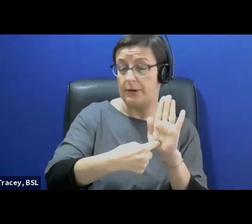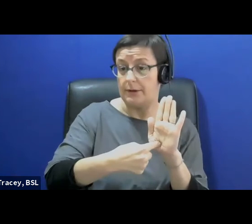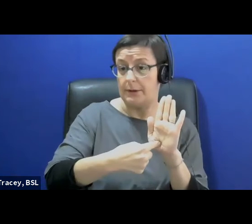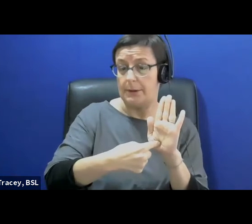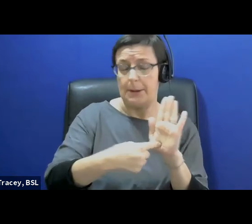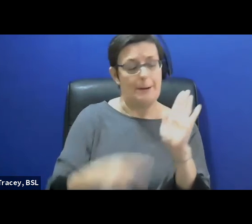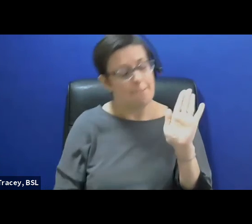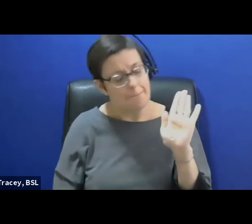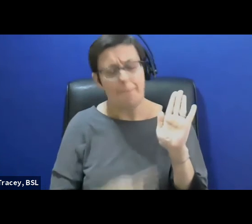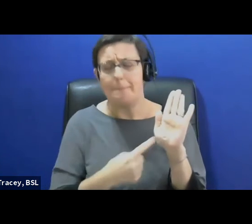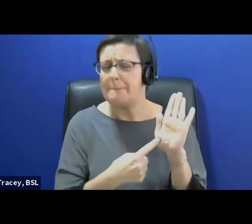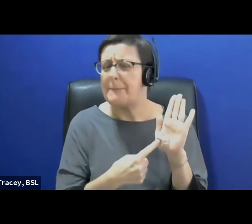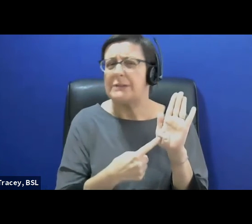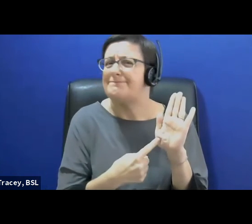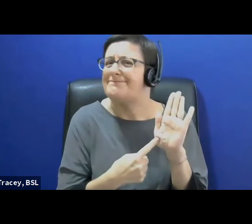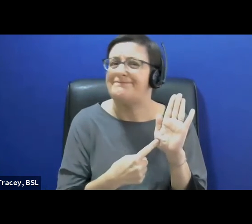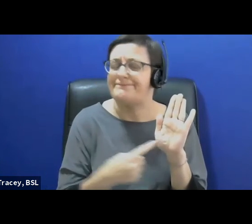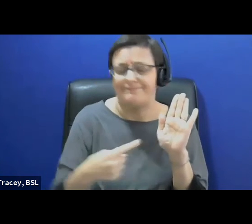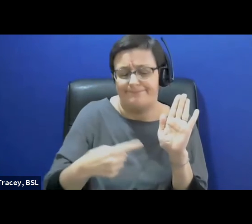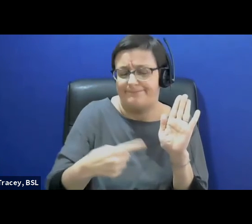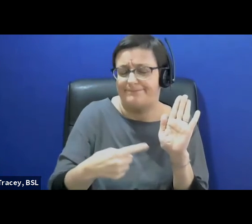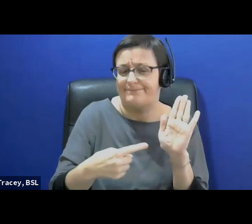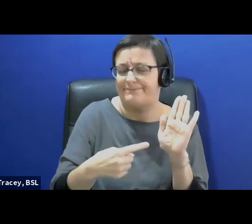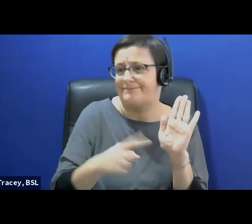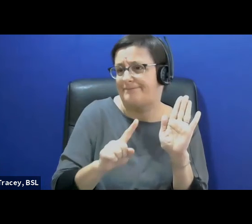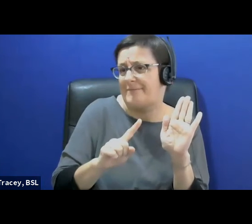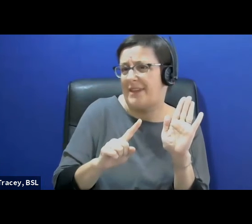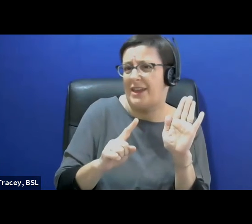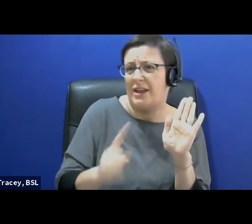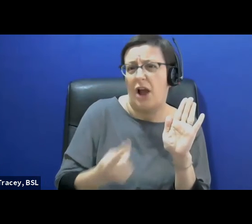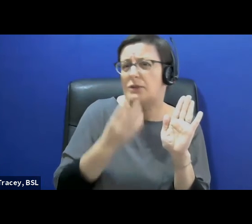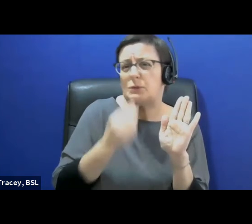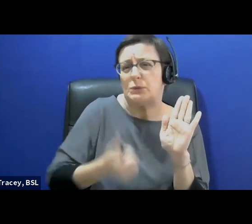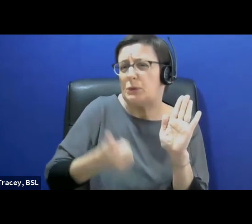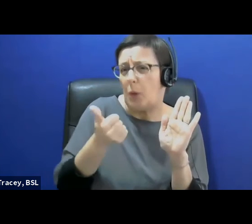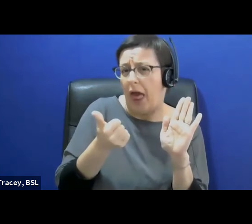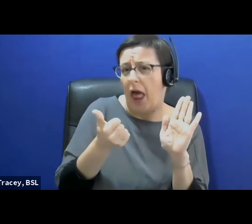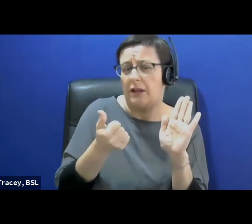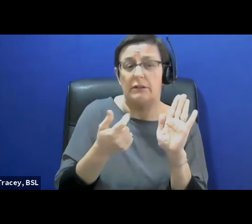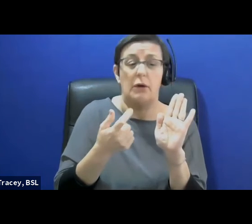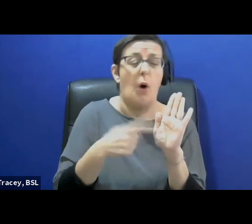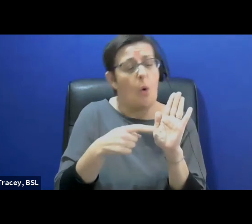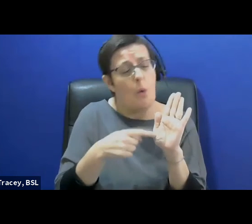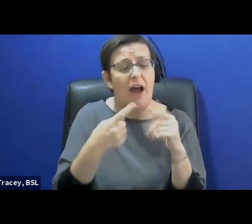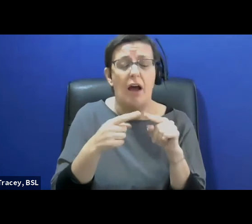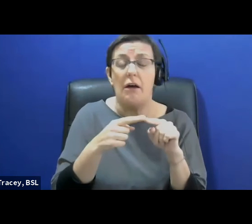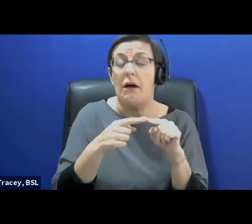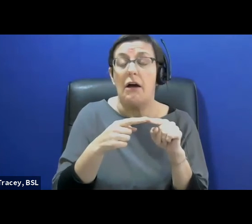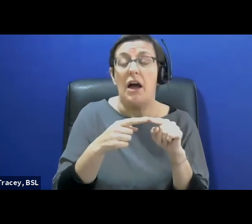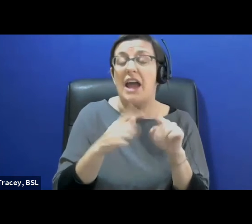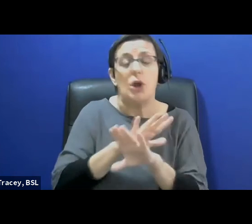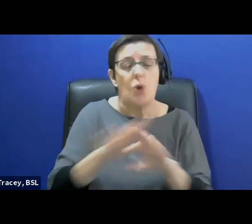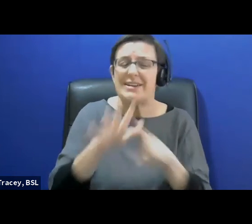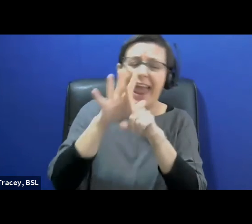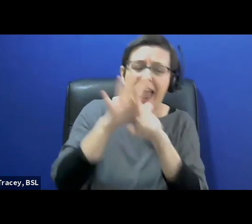cannot be used for every place. It just can be followed or unfollowed. It's up to them who